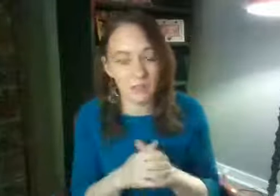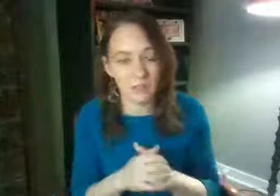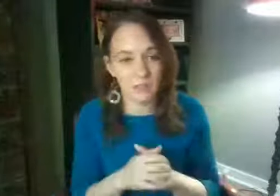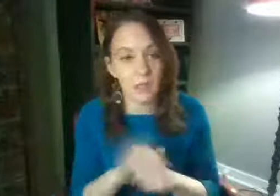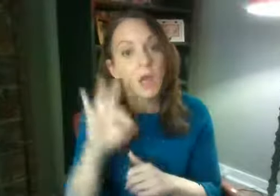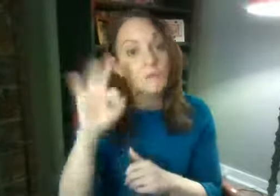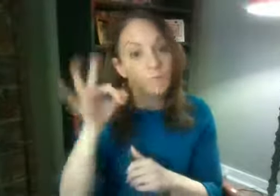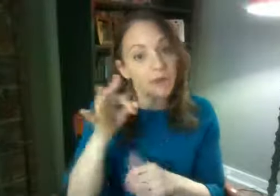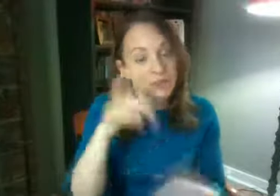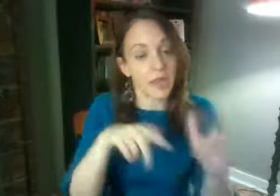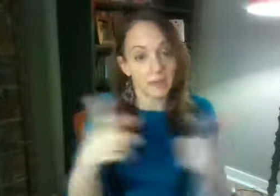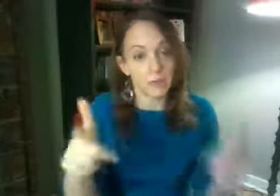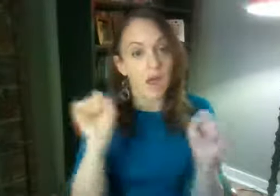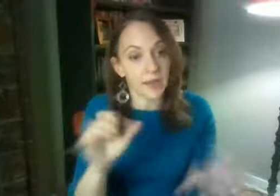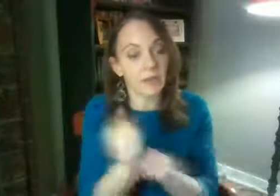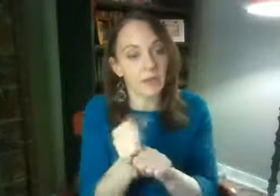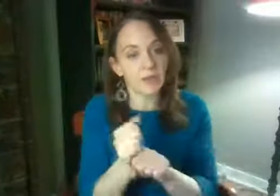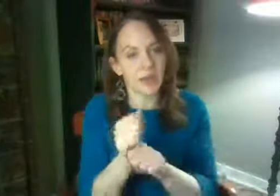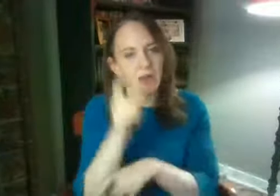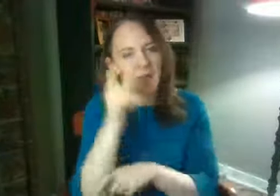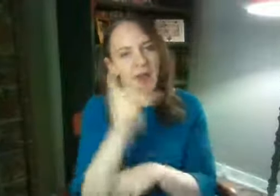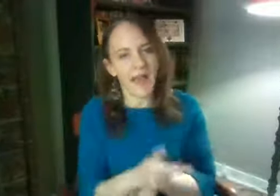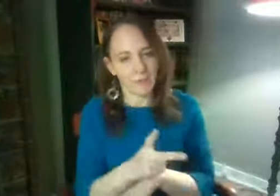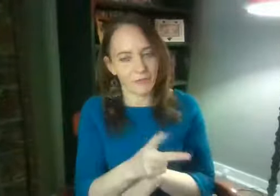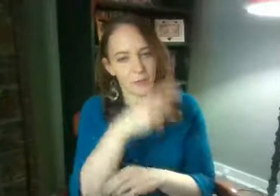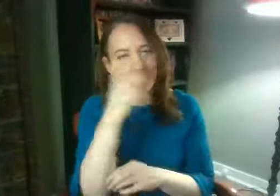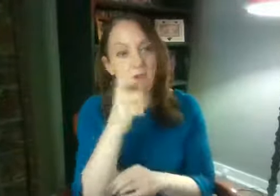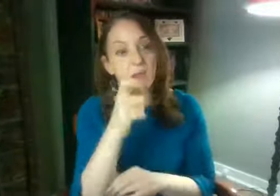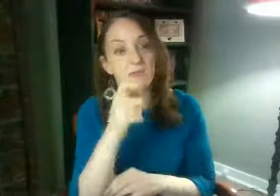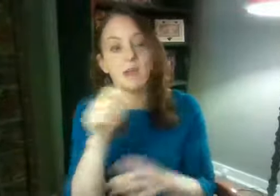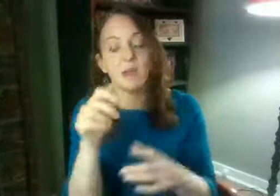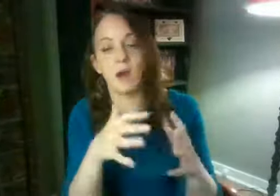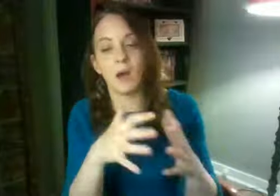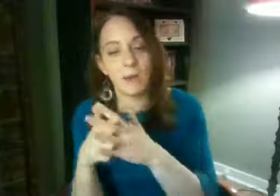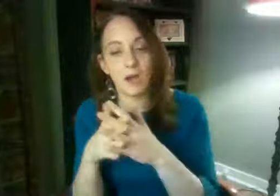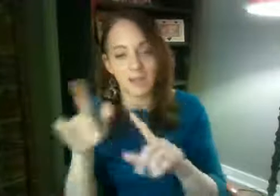all. French Sign Language, I can understand about half because